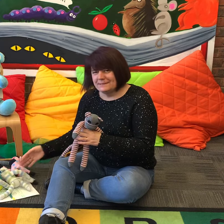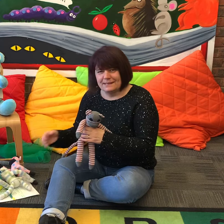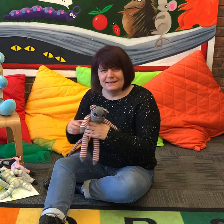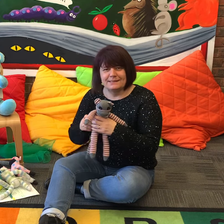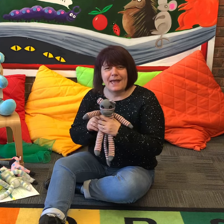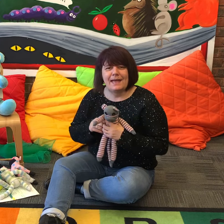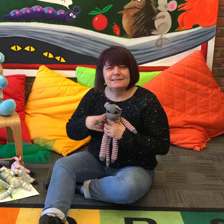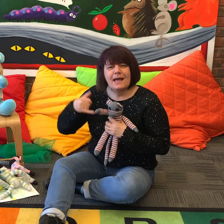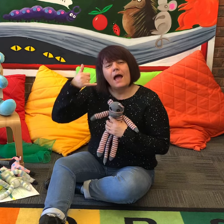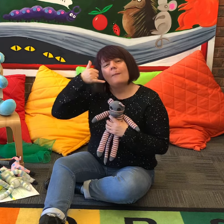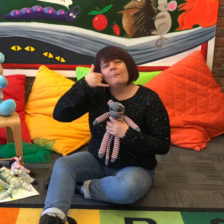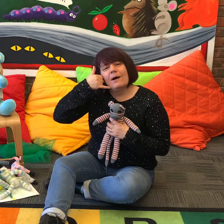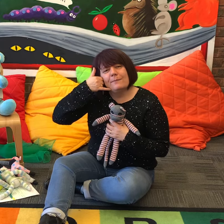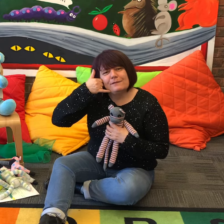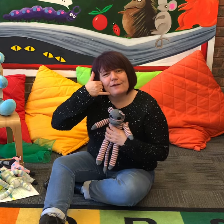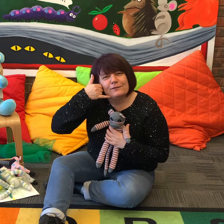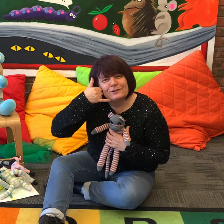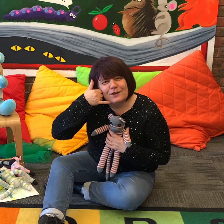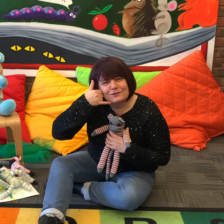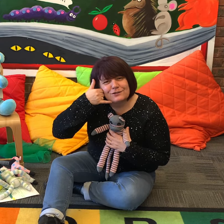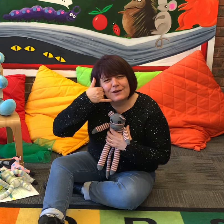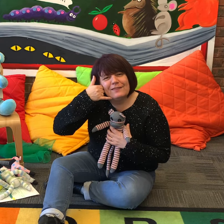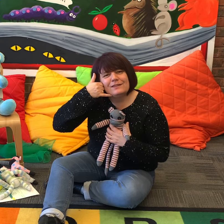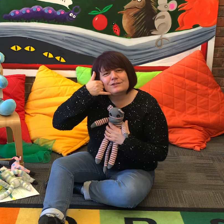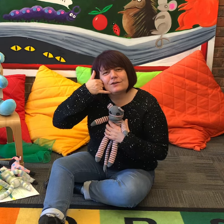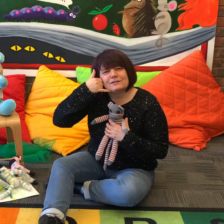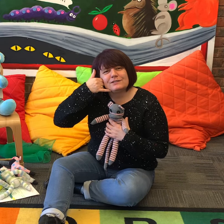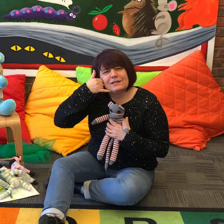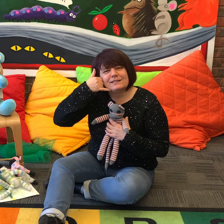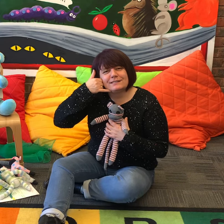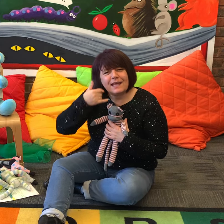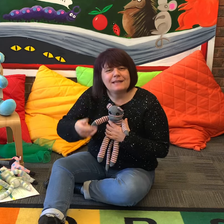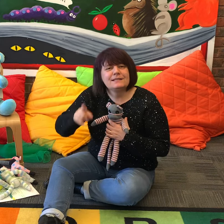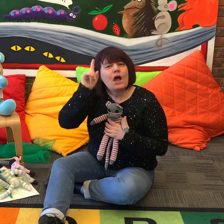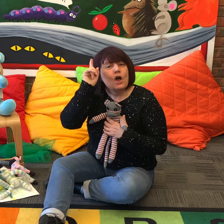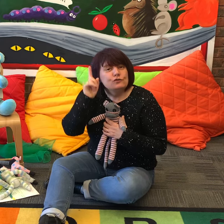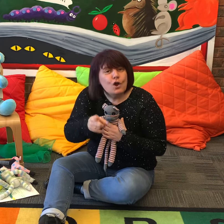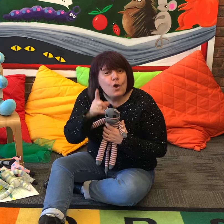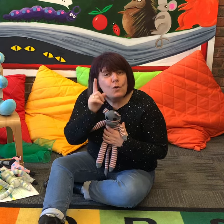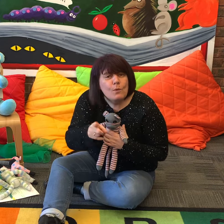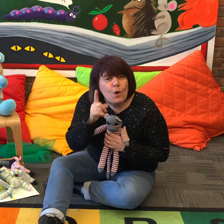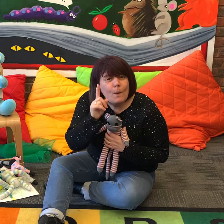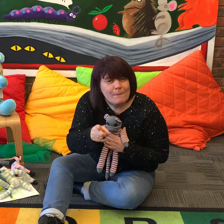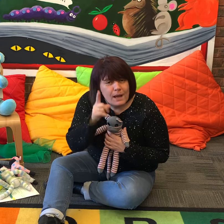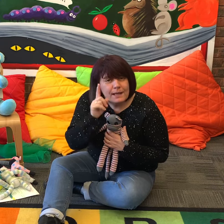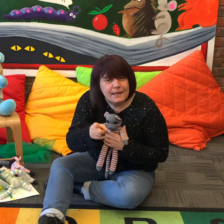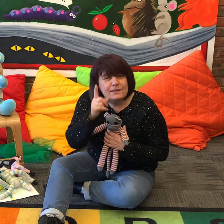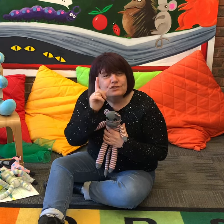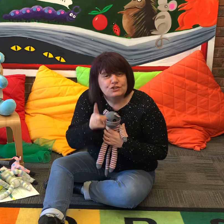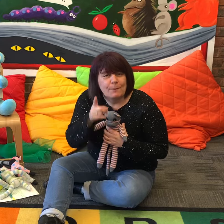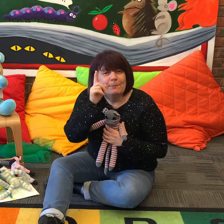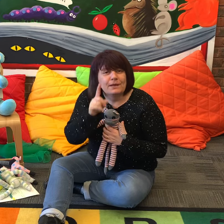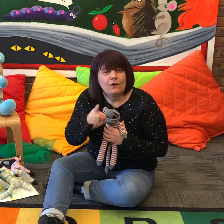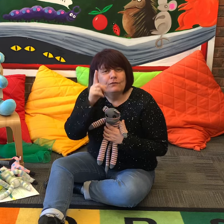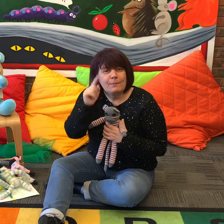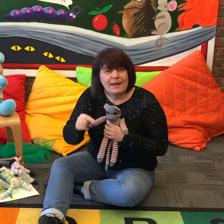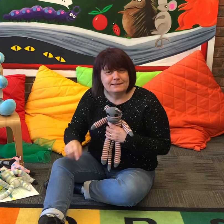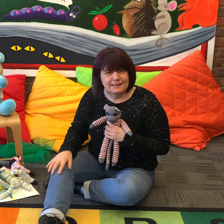his head. Mummy phoned the doctor and the doctor said, no more monkeys jumping on the bed. How